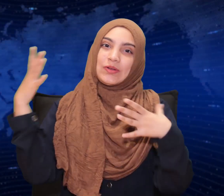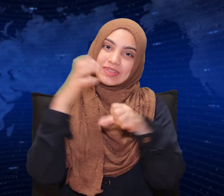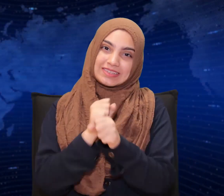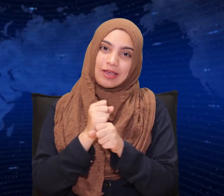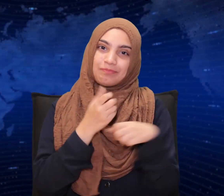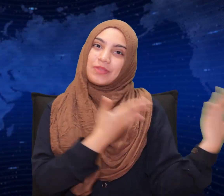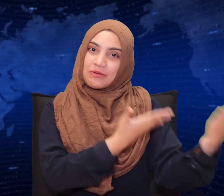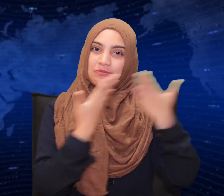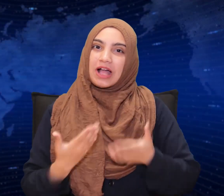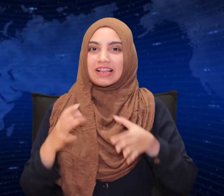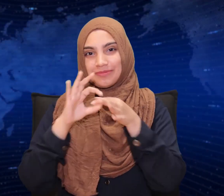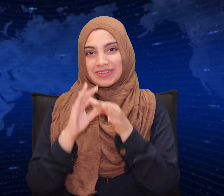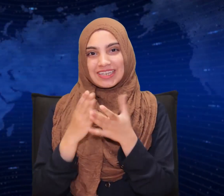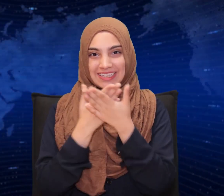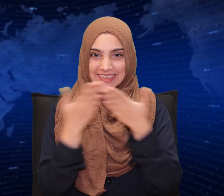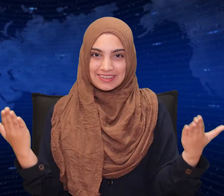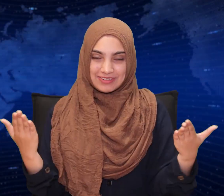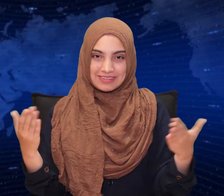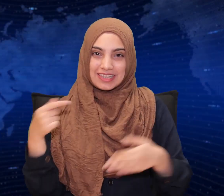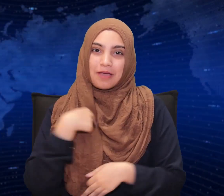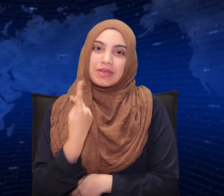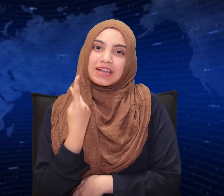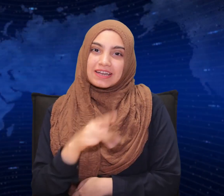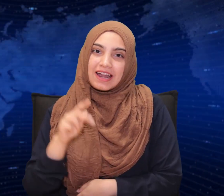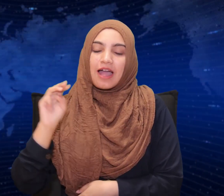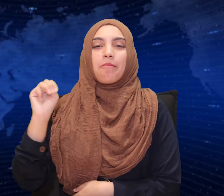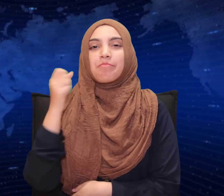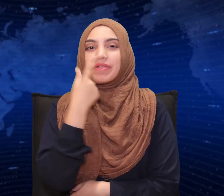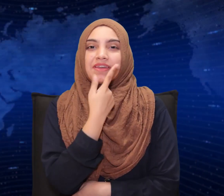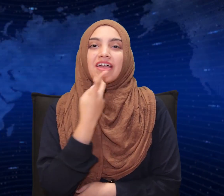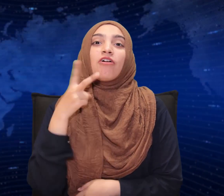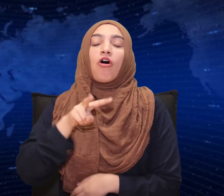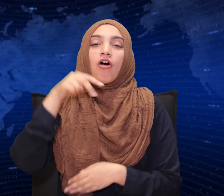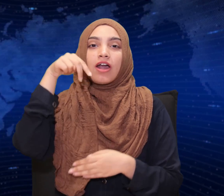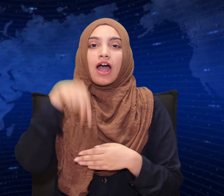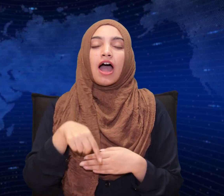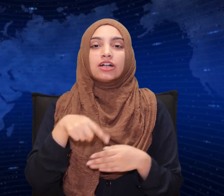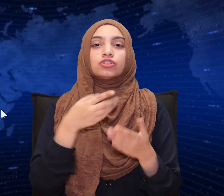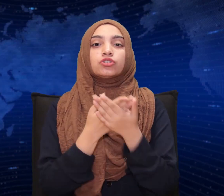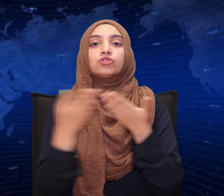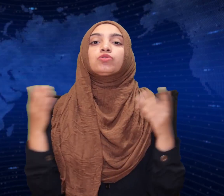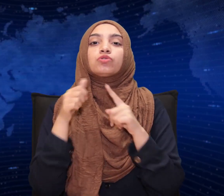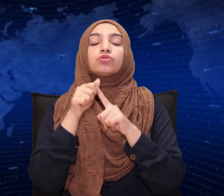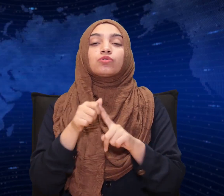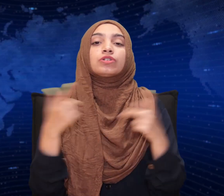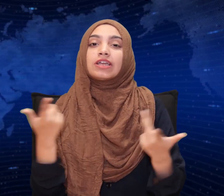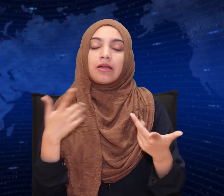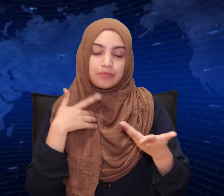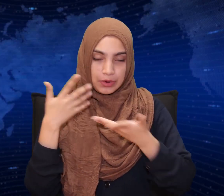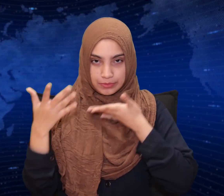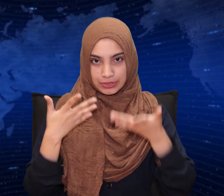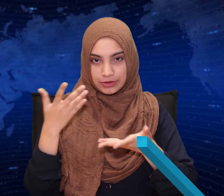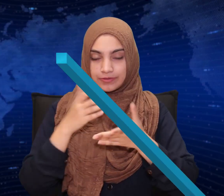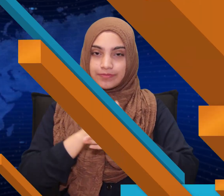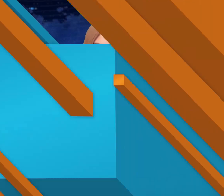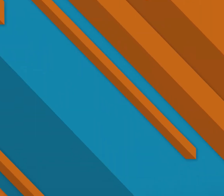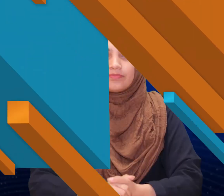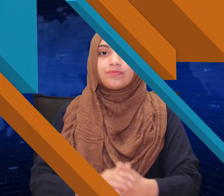Hello, everyone, and welcome to Connect News. My name is Minerva, and these are today's top news.